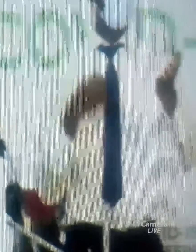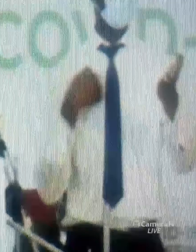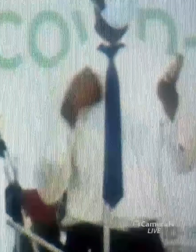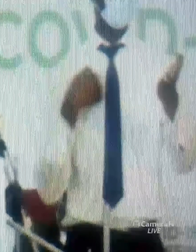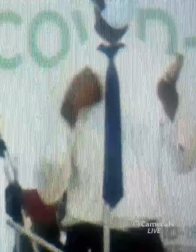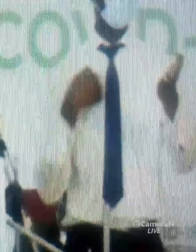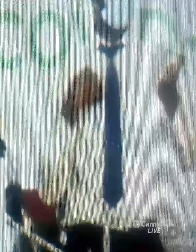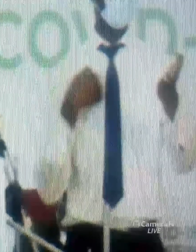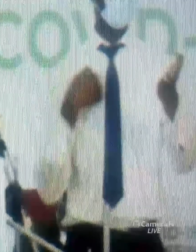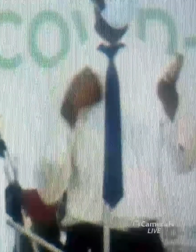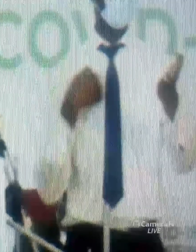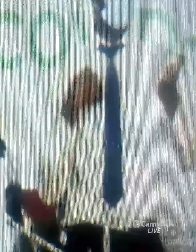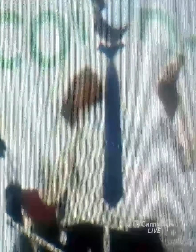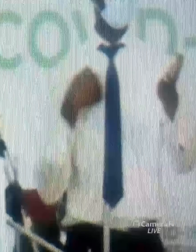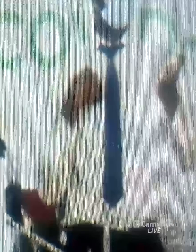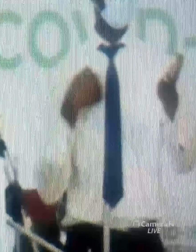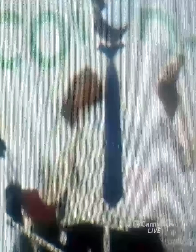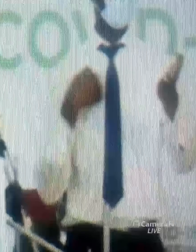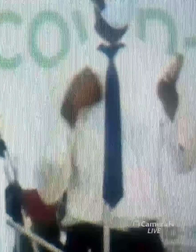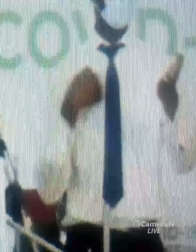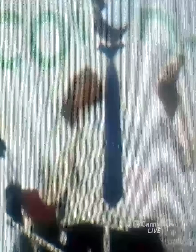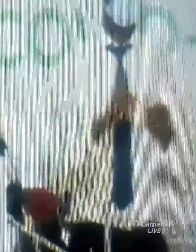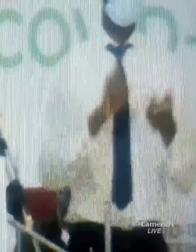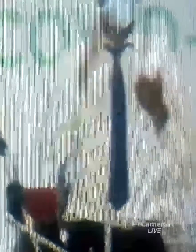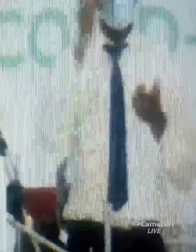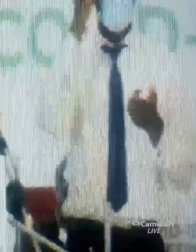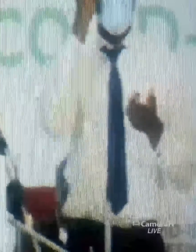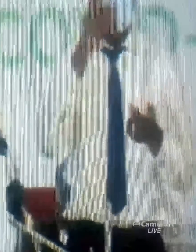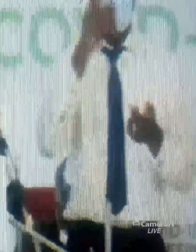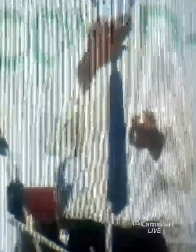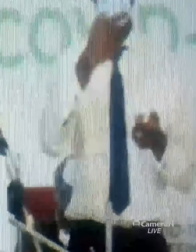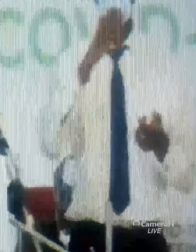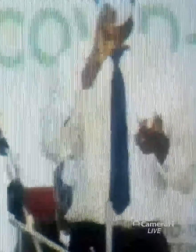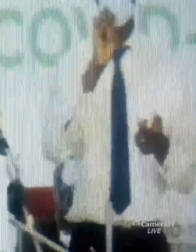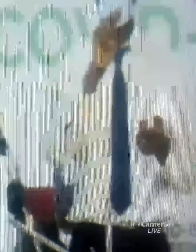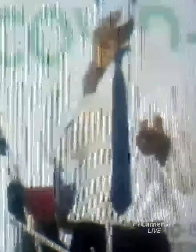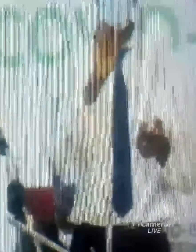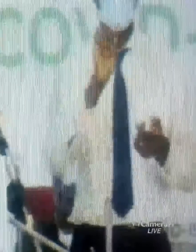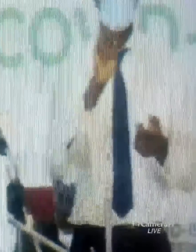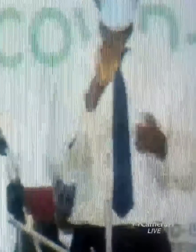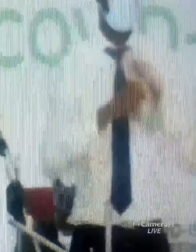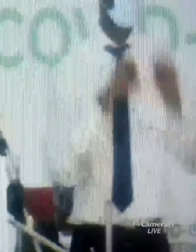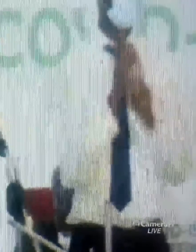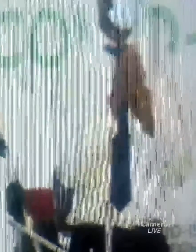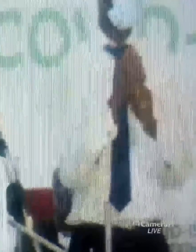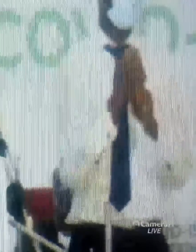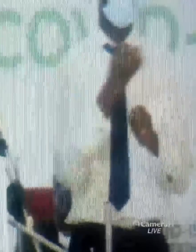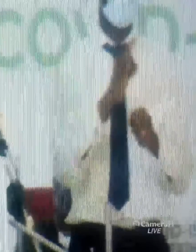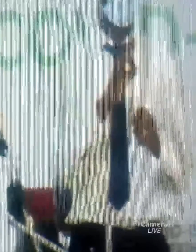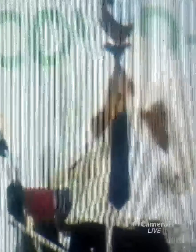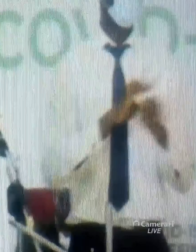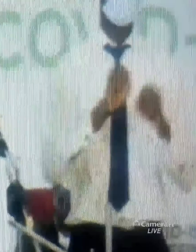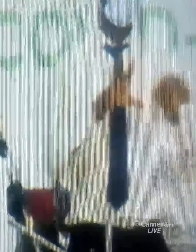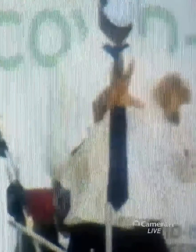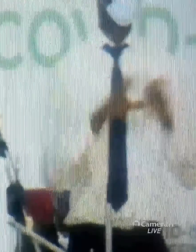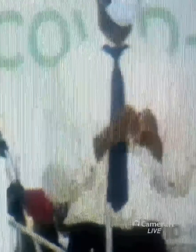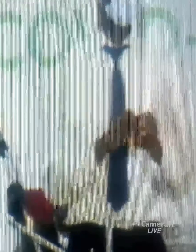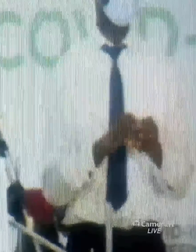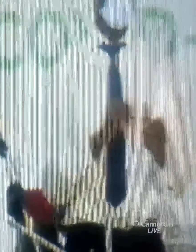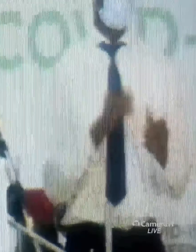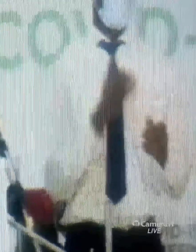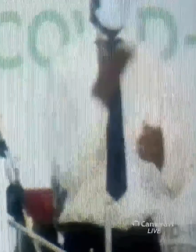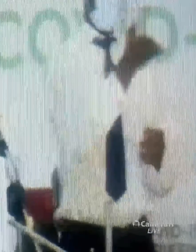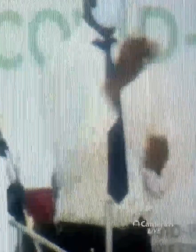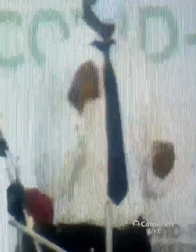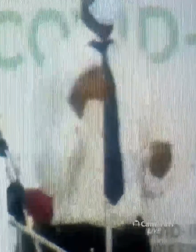the virus that we had here at that point in time, and it was established to be the same type of virus